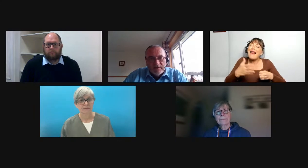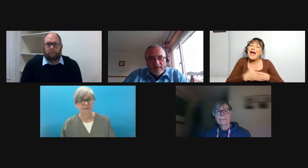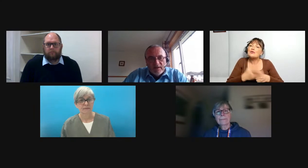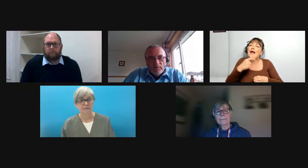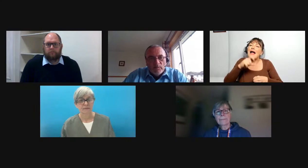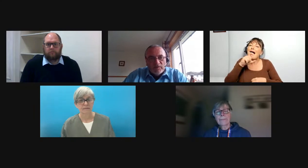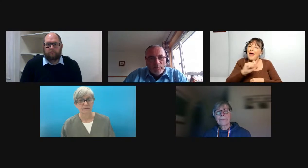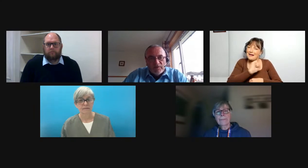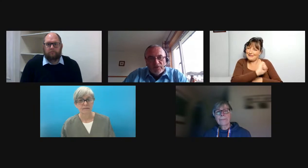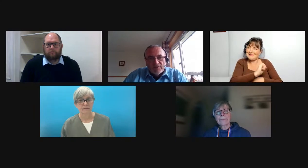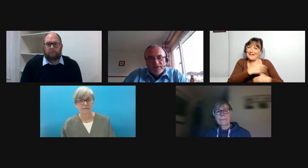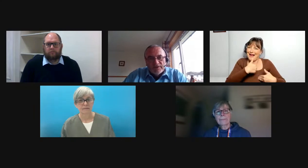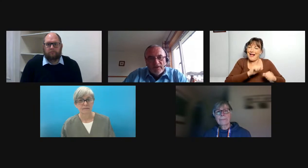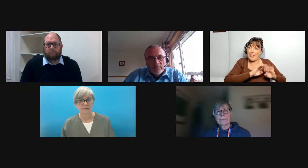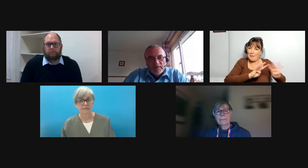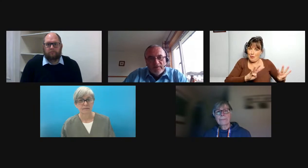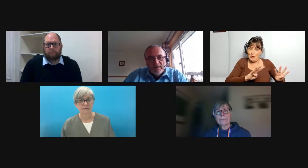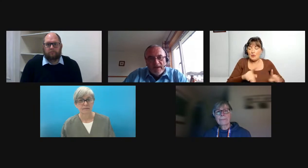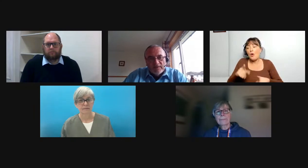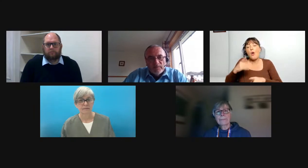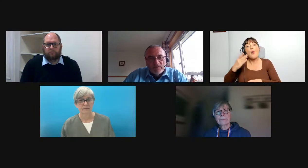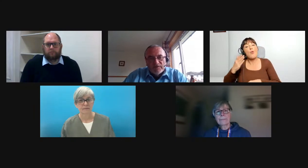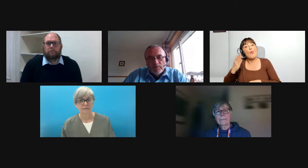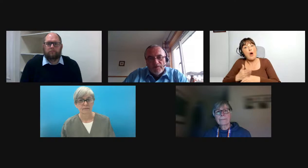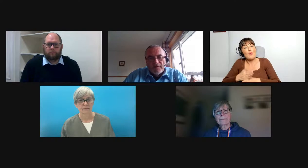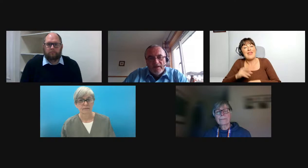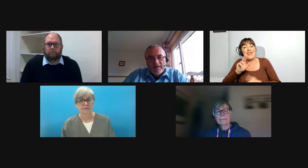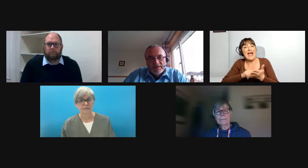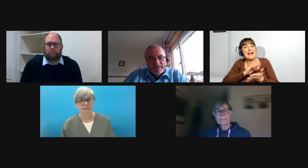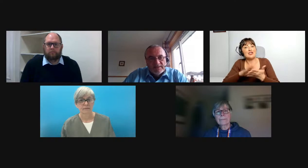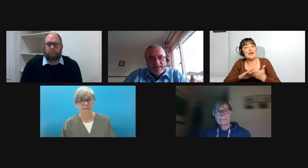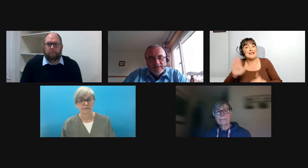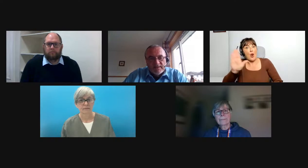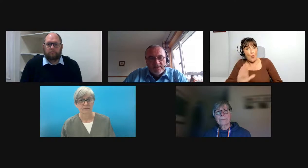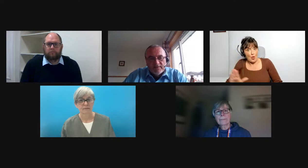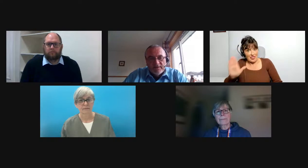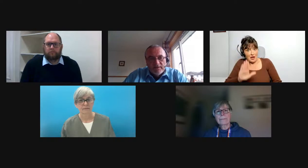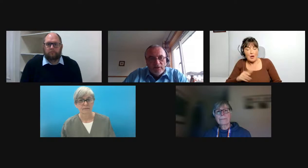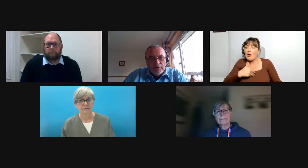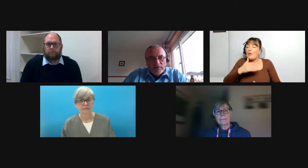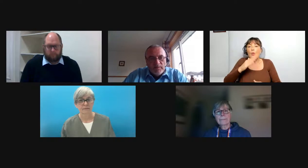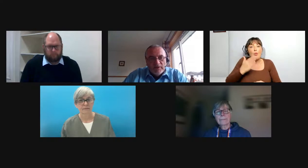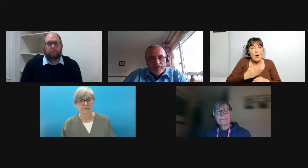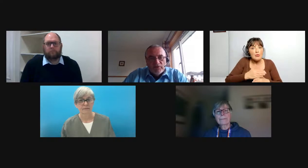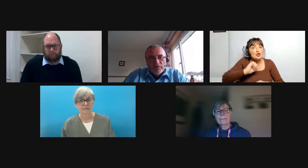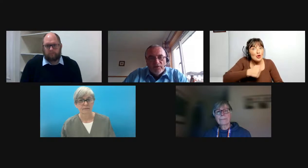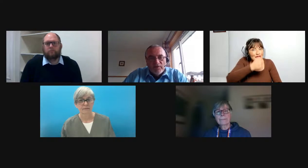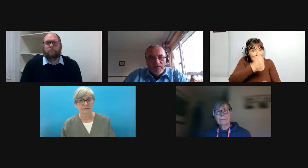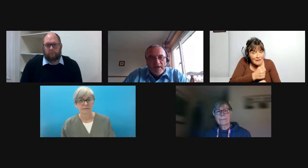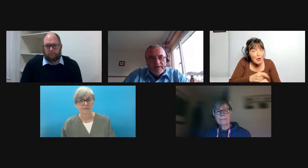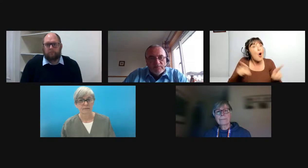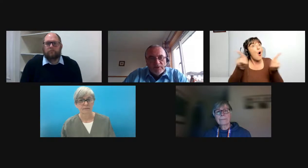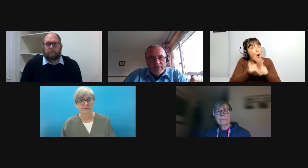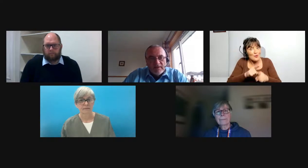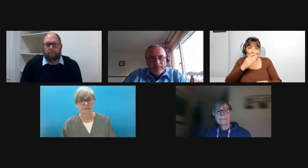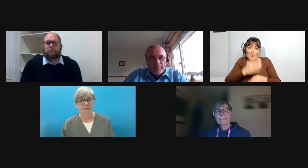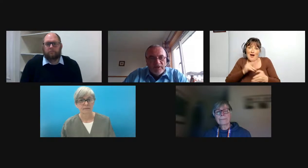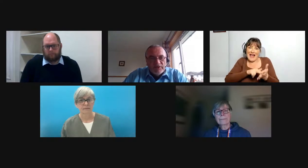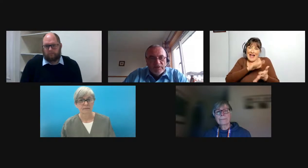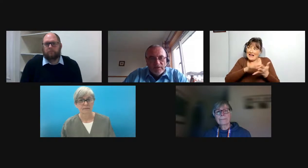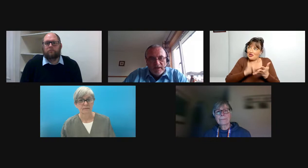Lothian. We worked with the Scottish Government, and we worked with NHS Tayside to make sure that as